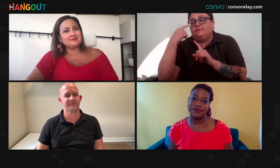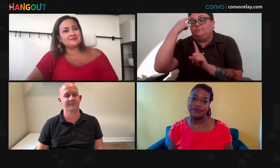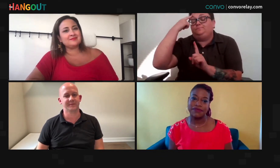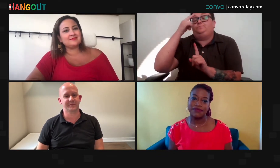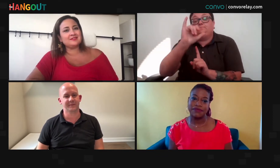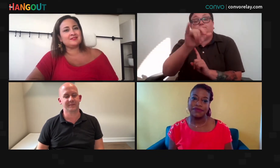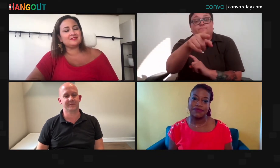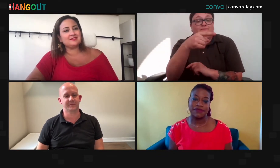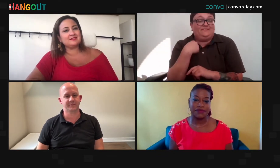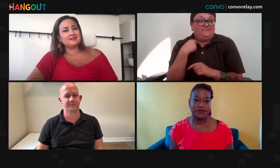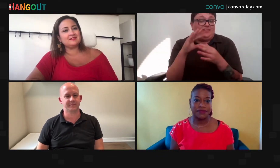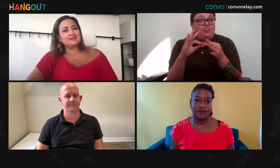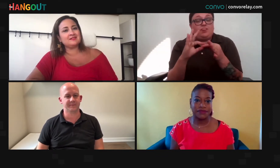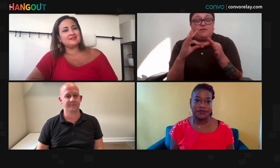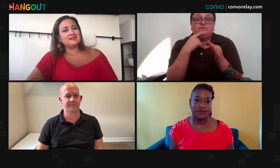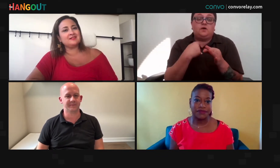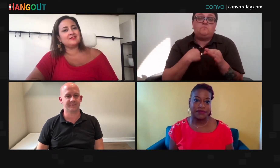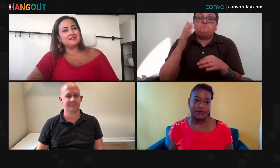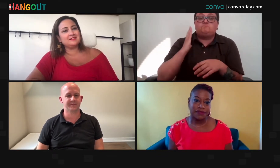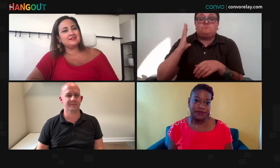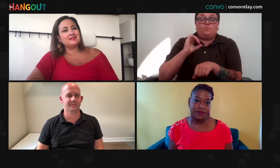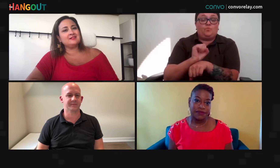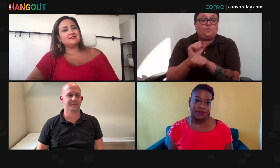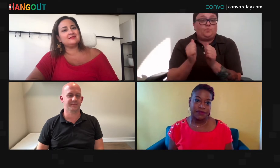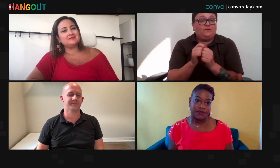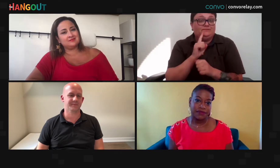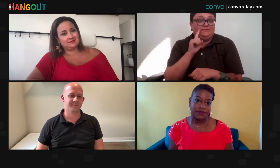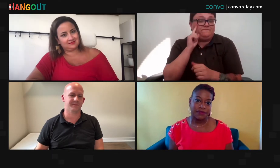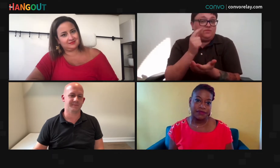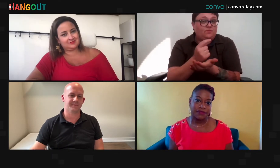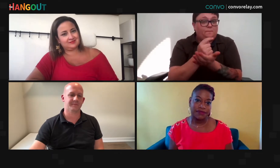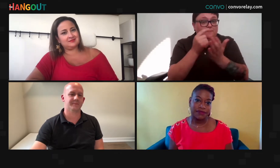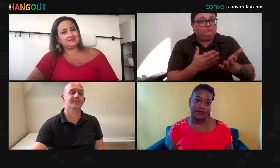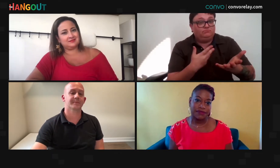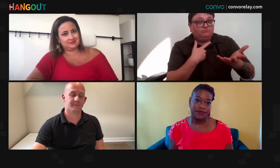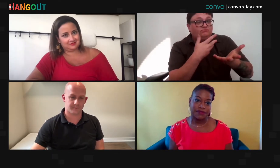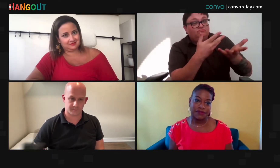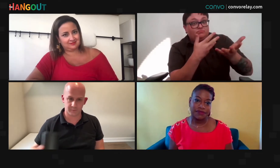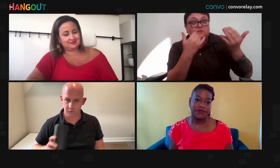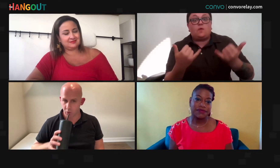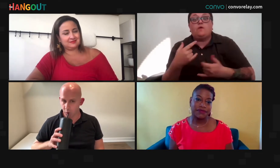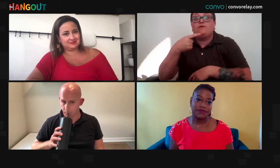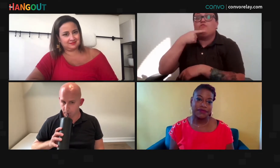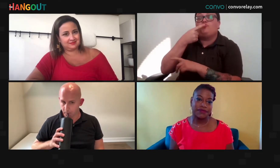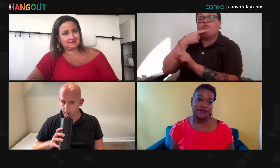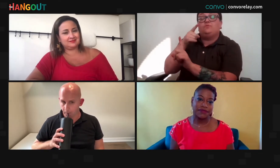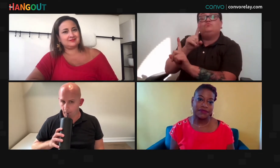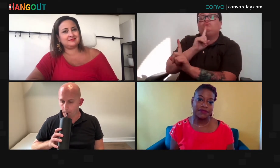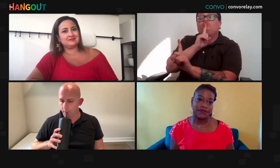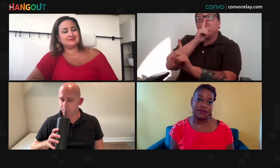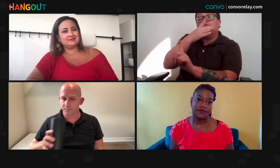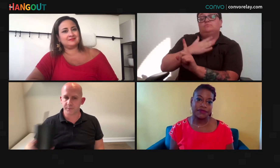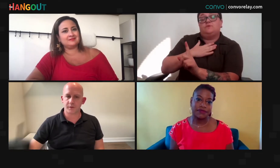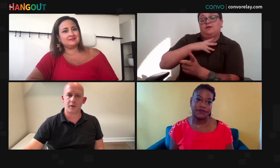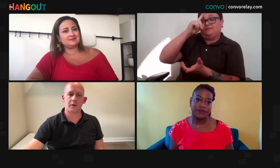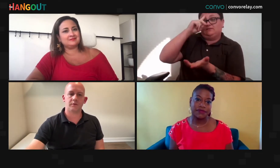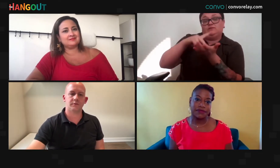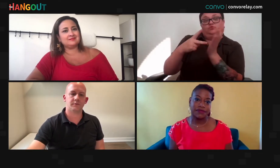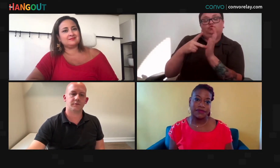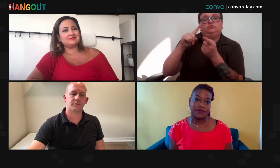add something to that point. I was just thinking, I remember I used to work with a deaf therapist, and now I work with a hearing therapist, and